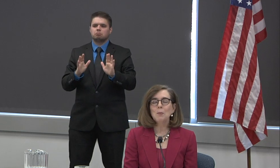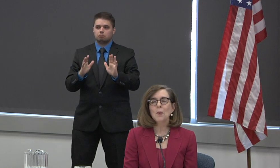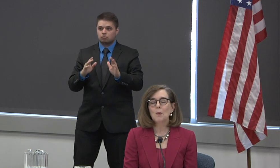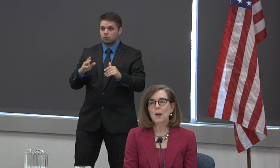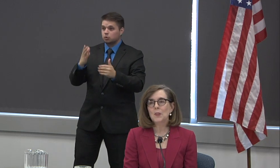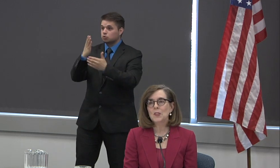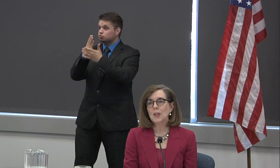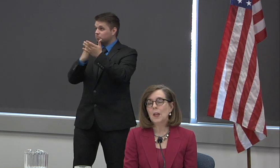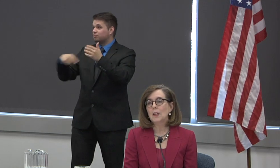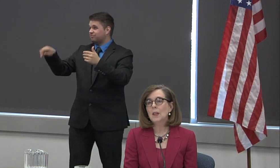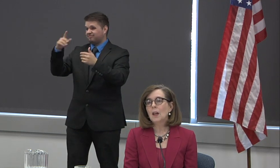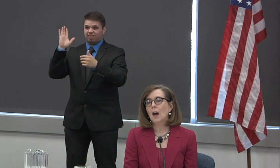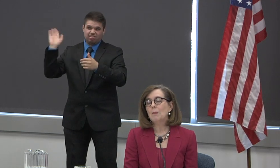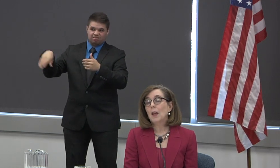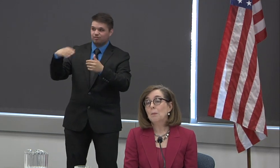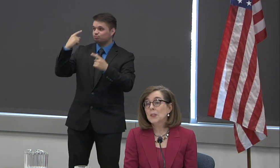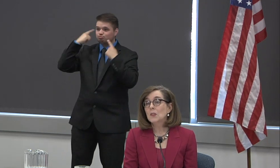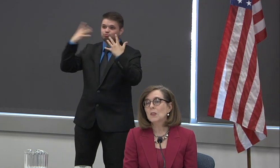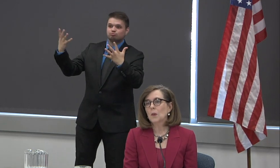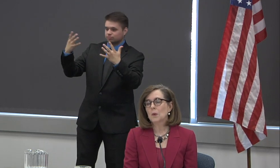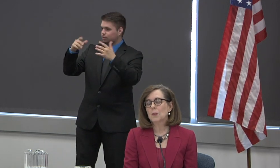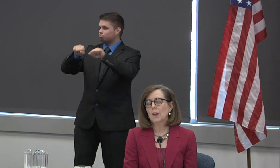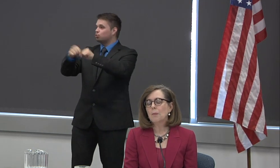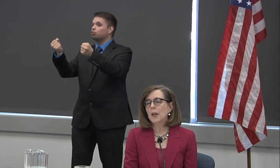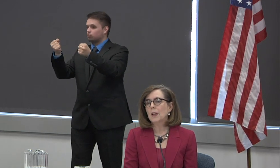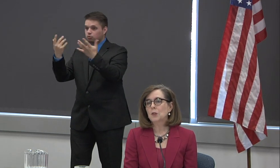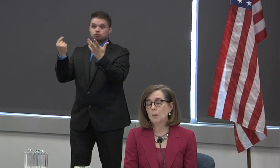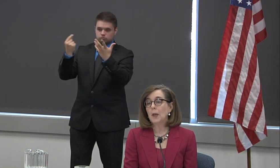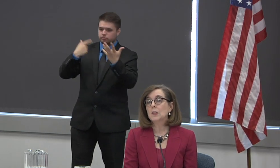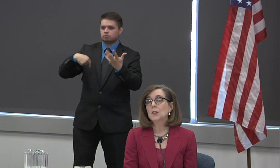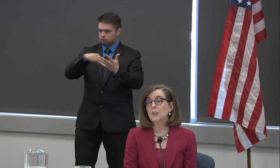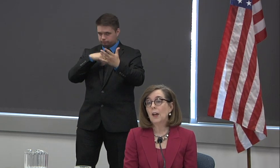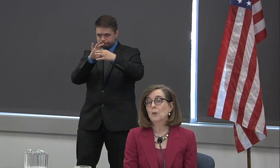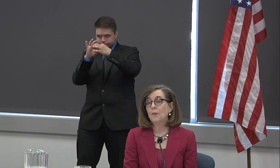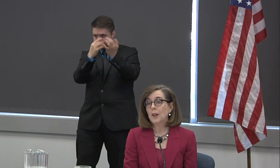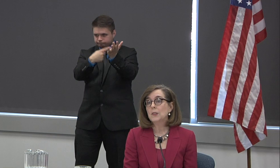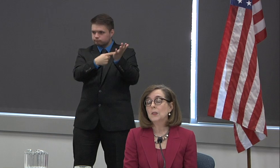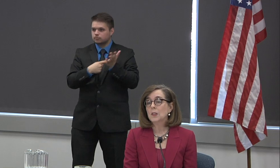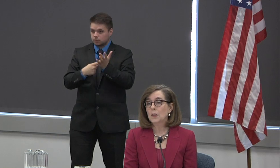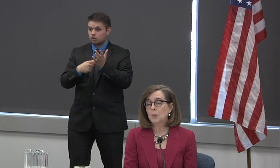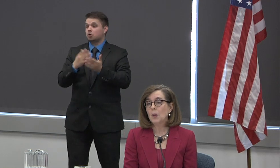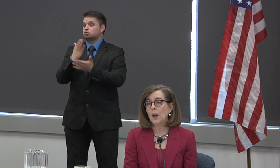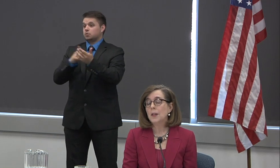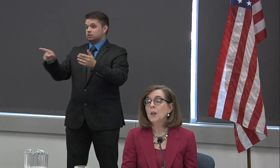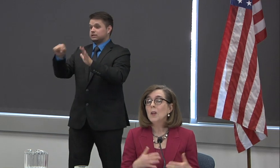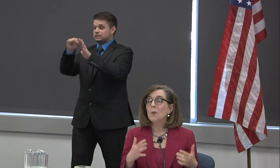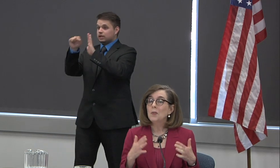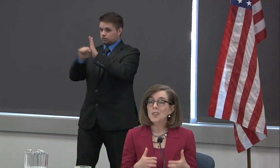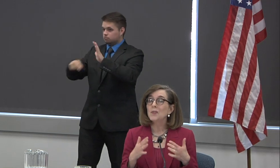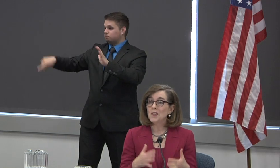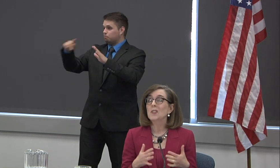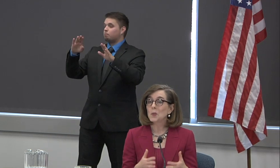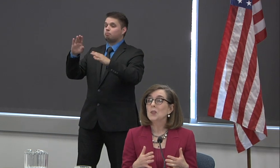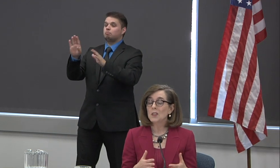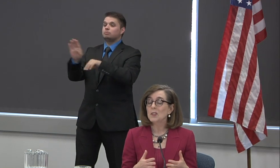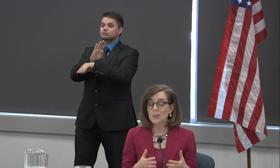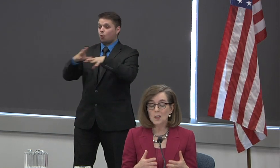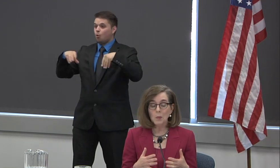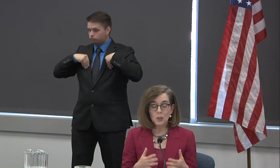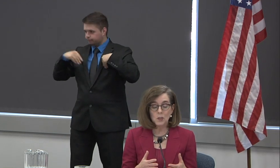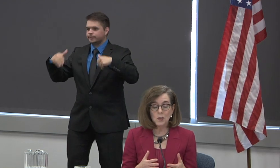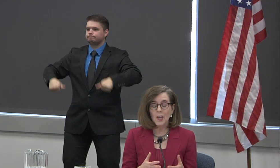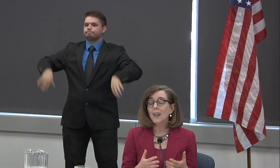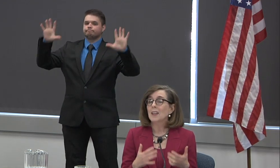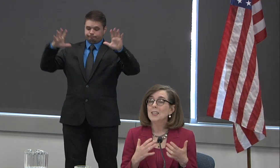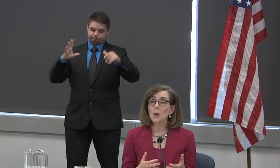people around the state and business owners have made tremendous sacrifices to comply with these physical distancing